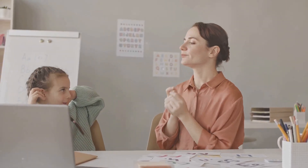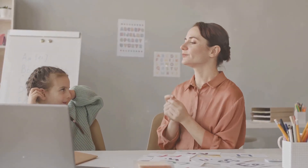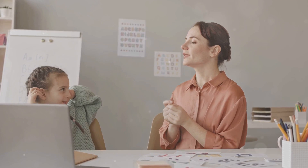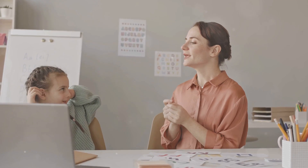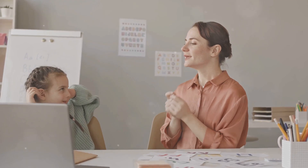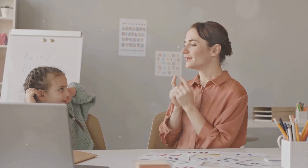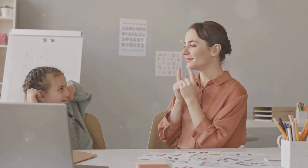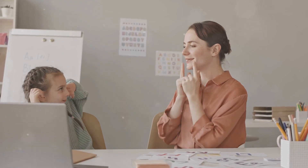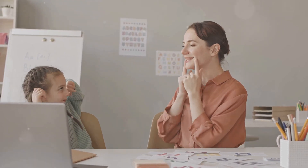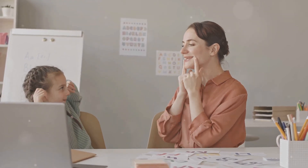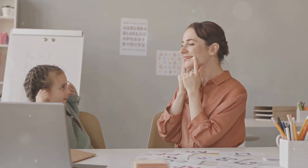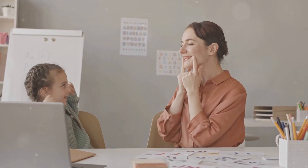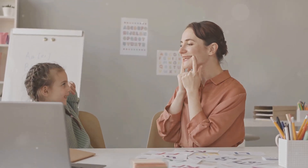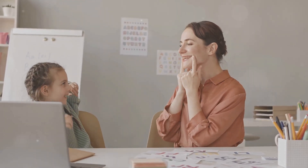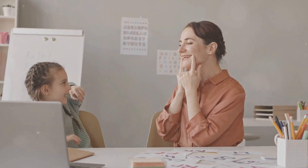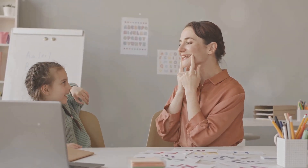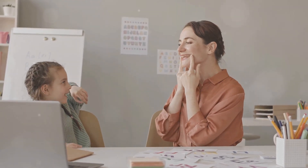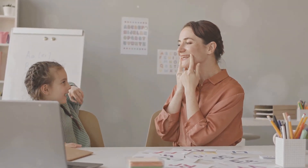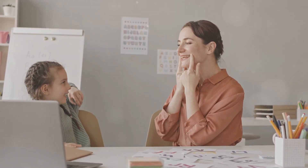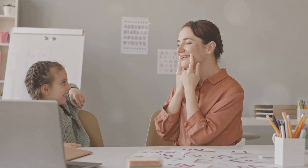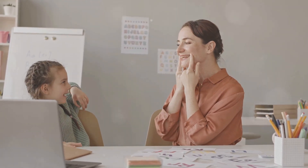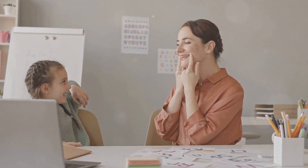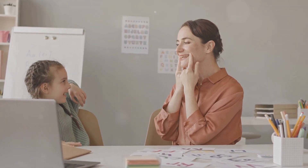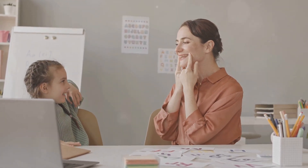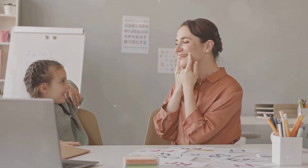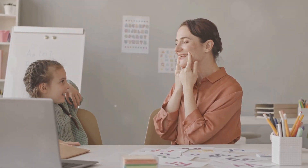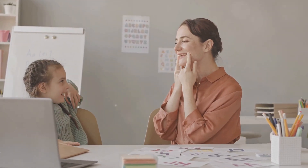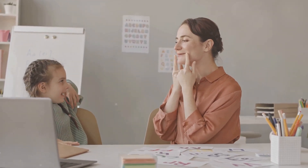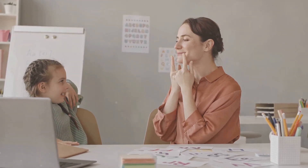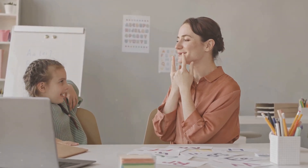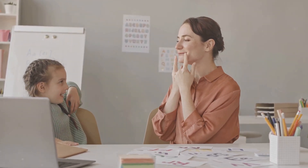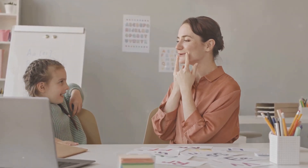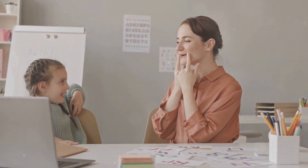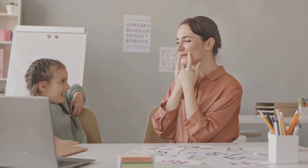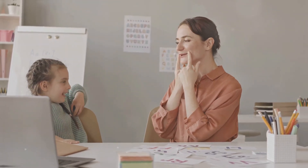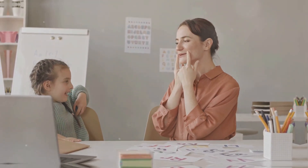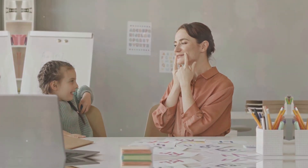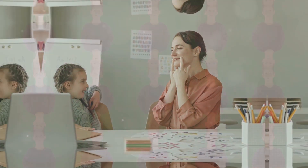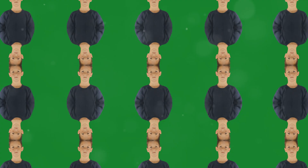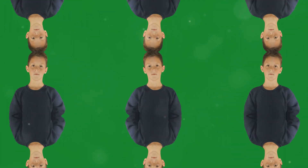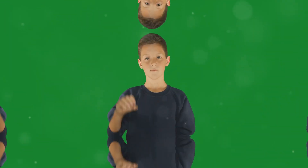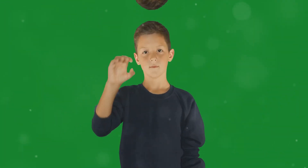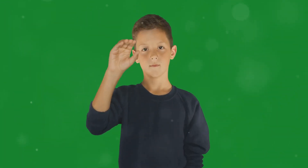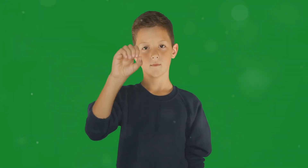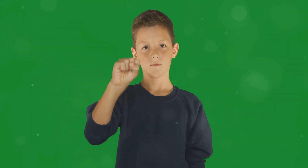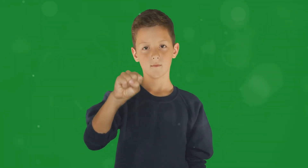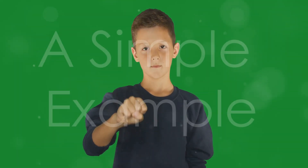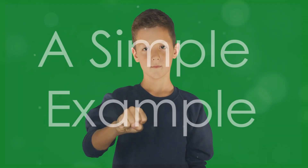is crucial for building grammatically correct and easy to understand ASL sentences.